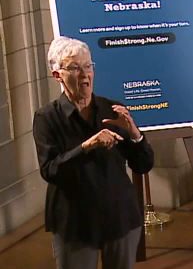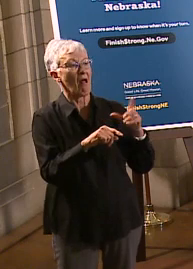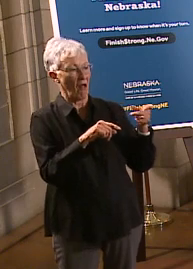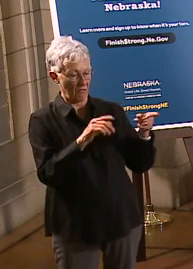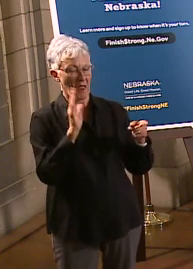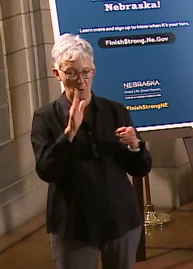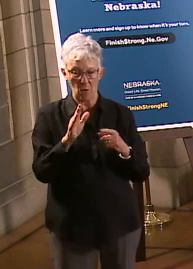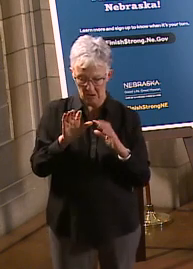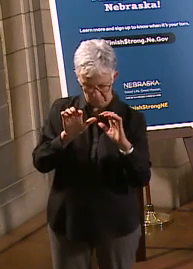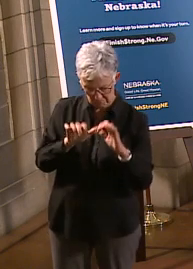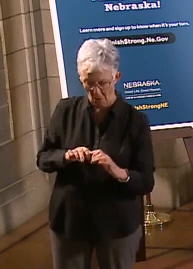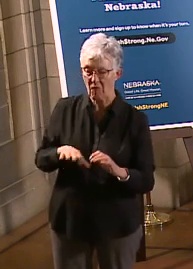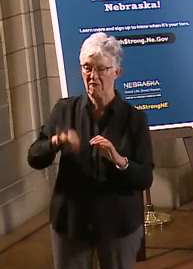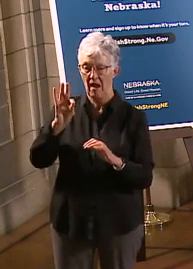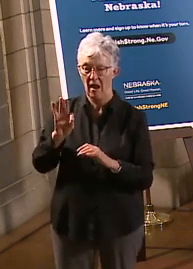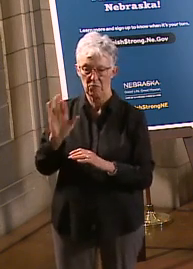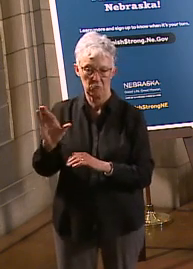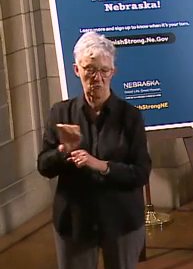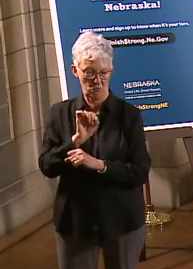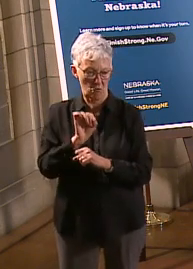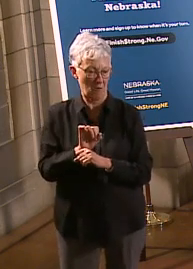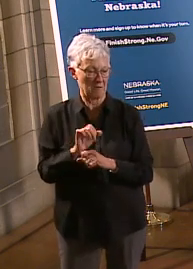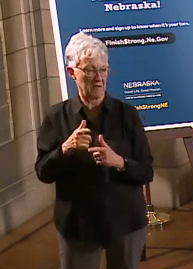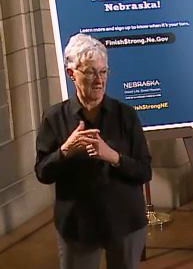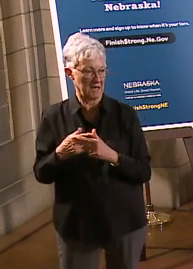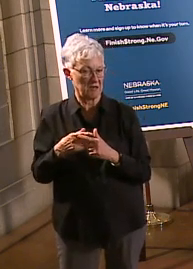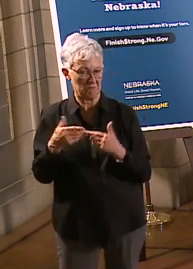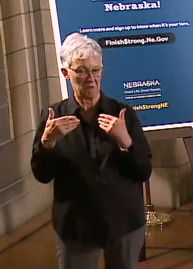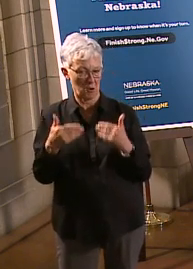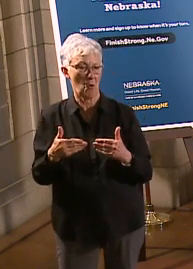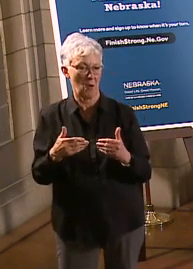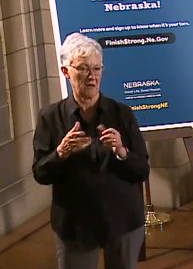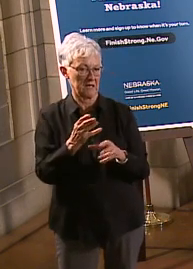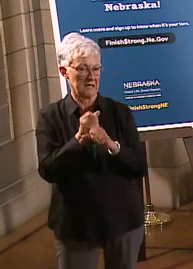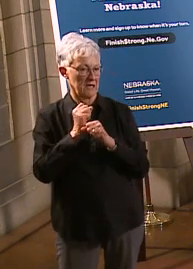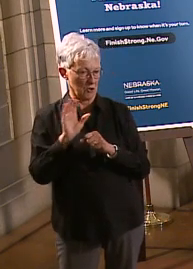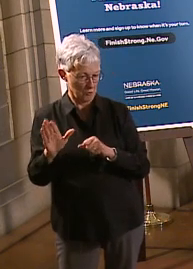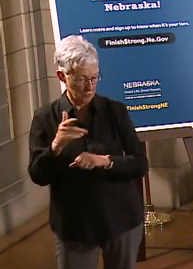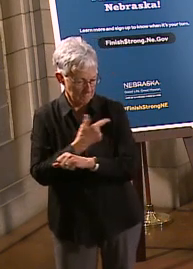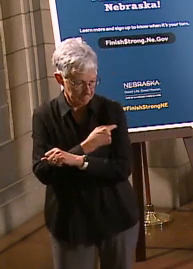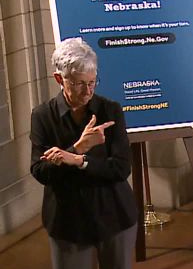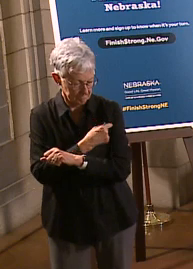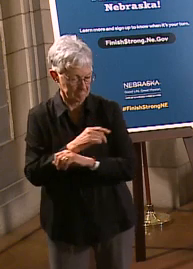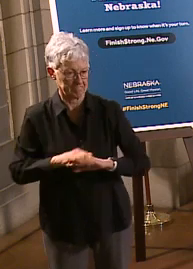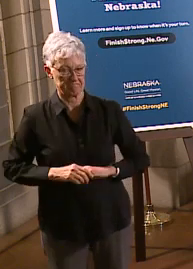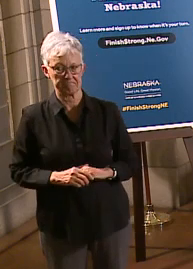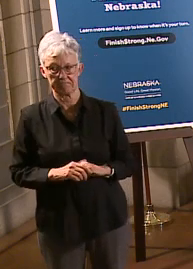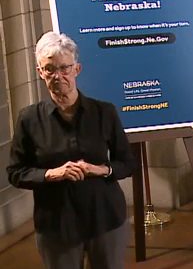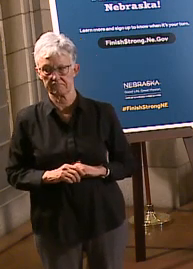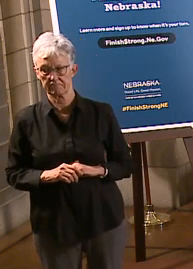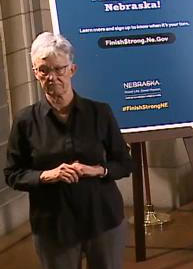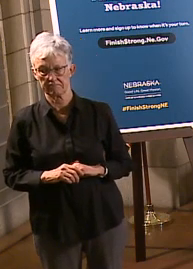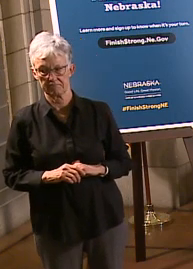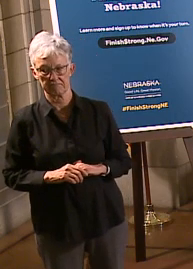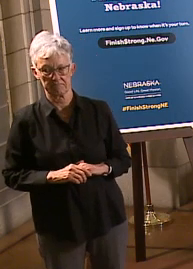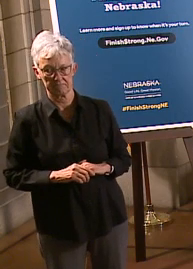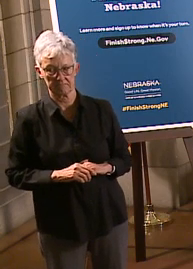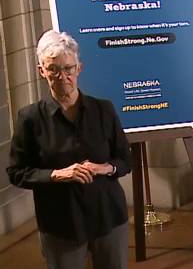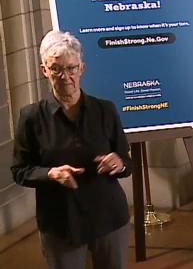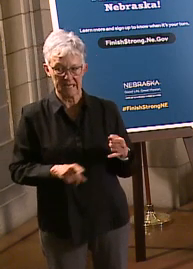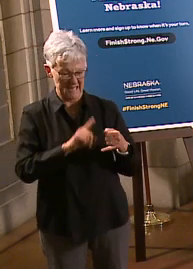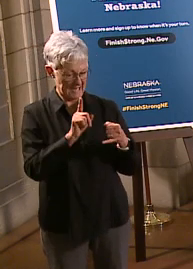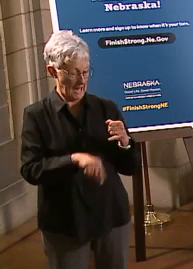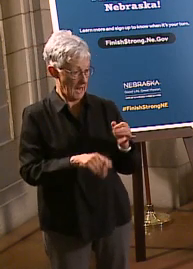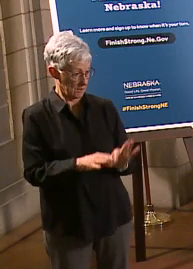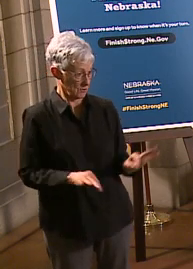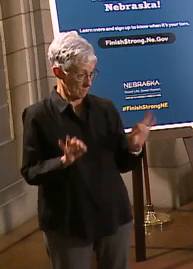of things. I'm ready for the next one. Thank you. Perfect. Just a couple of last things to remember, just to make sure that we're,